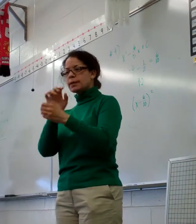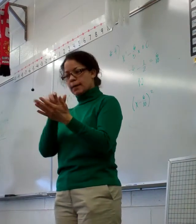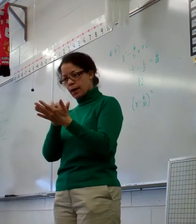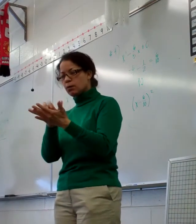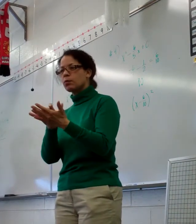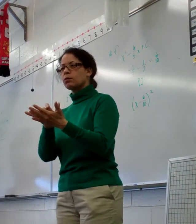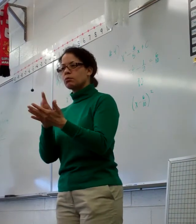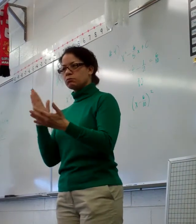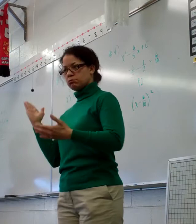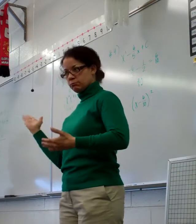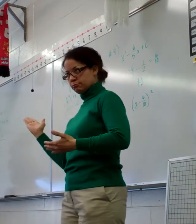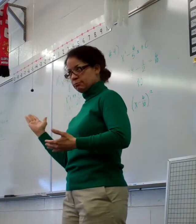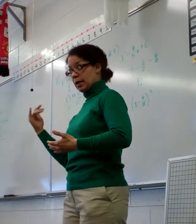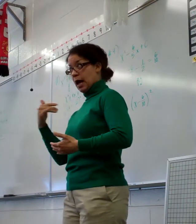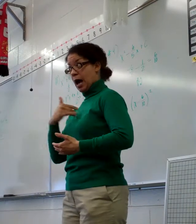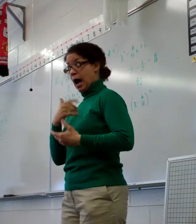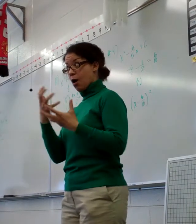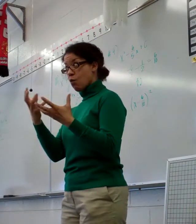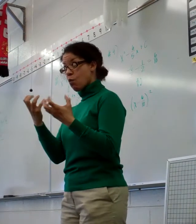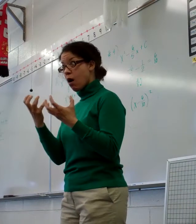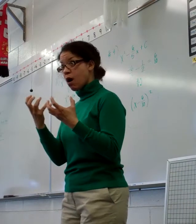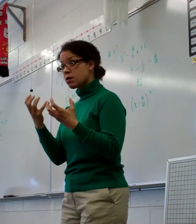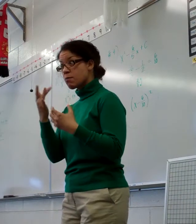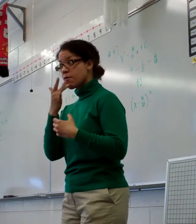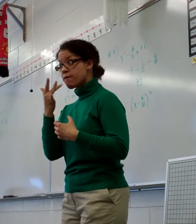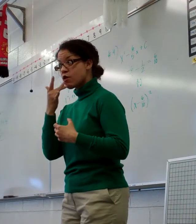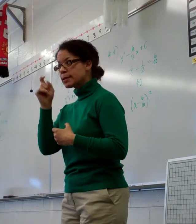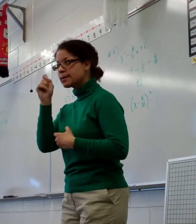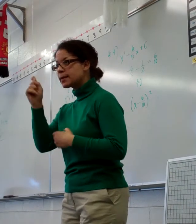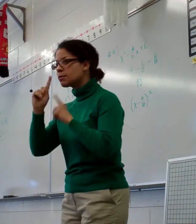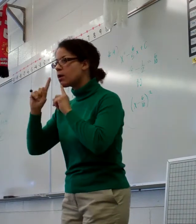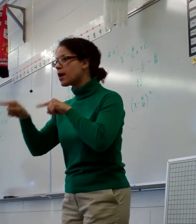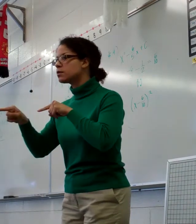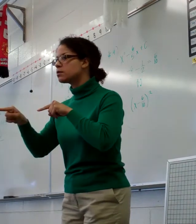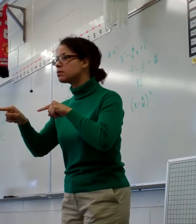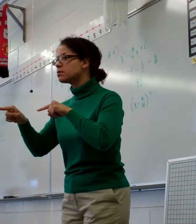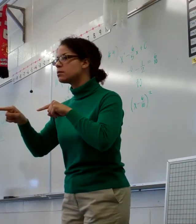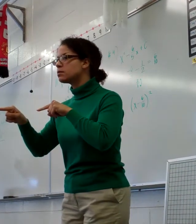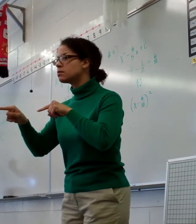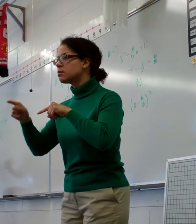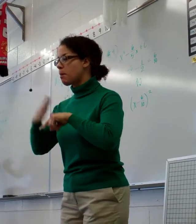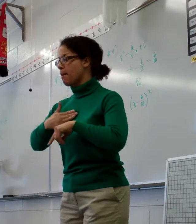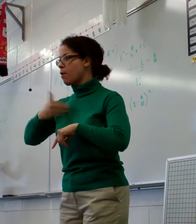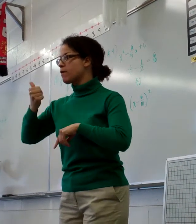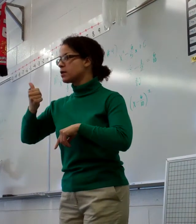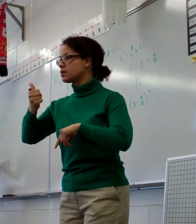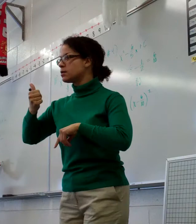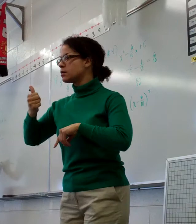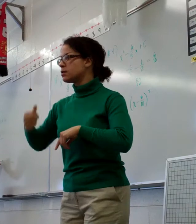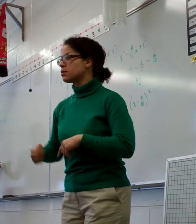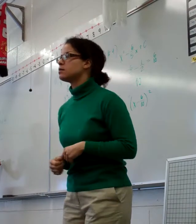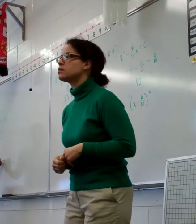I want decimal answers, okay? So it's going to be 1 plus